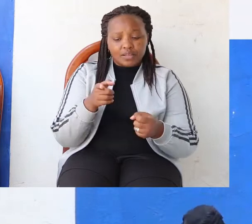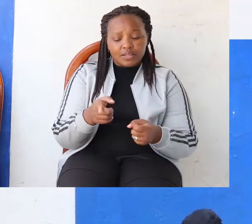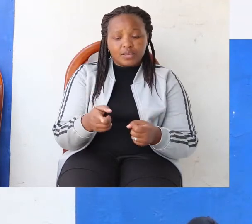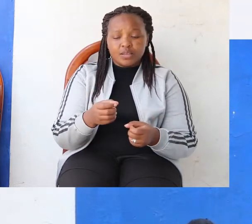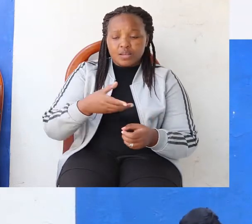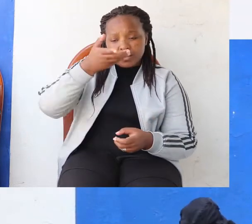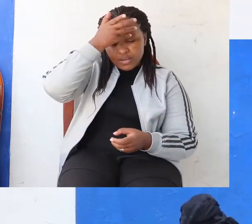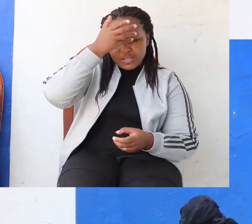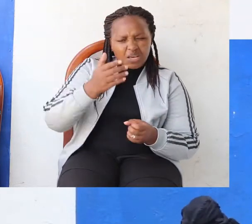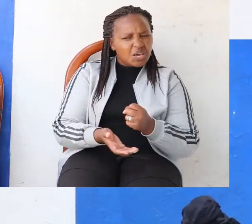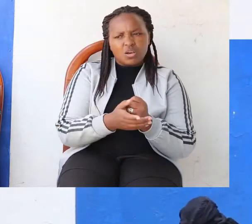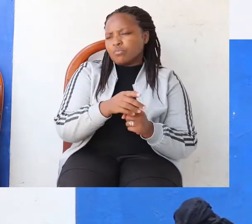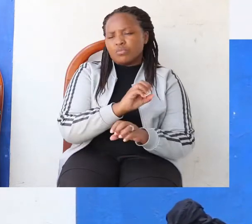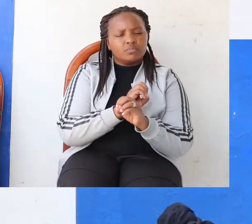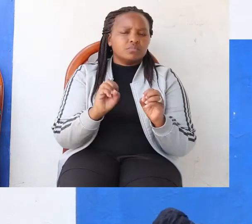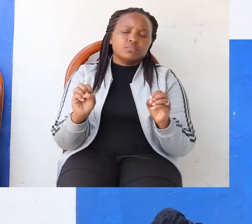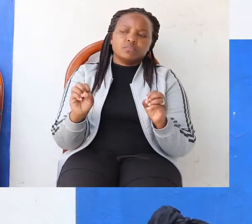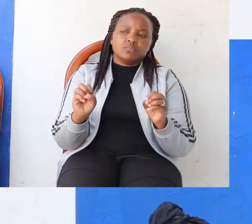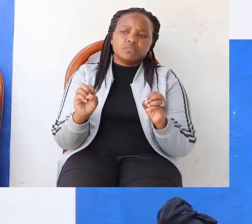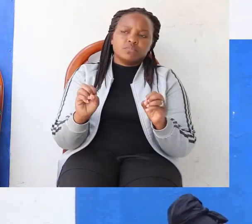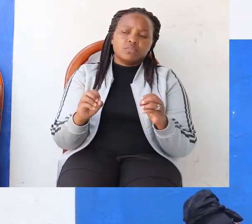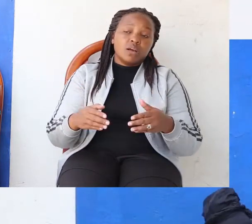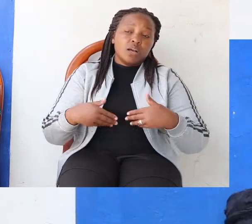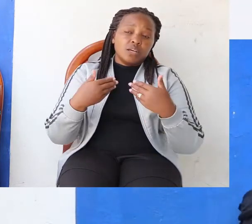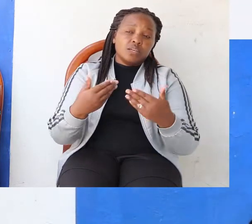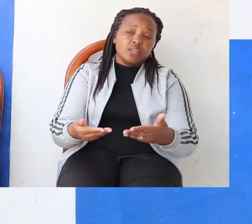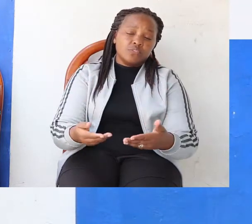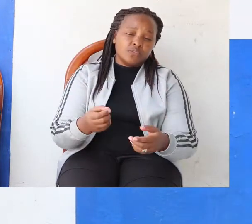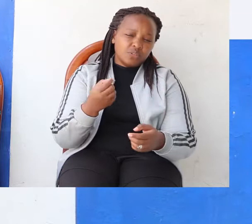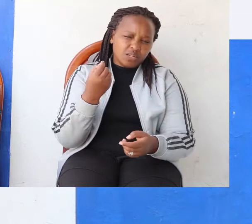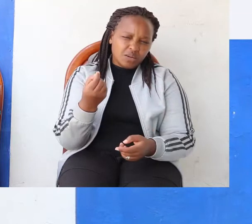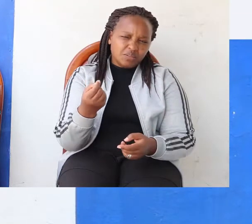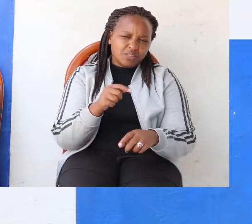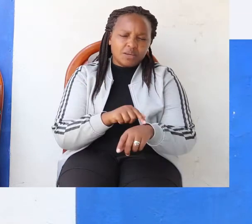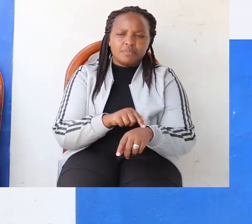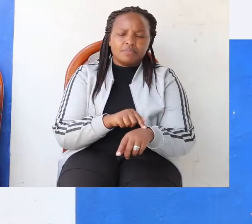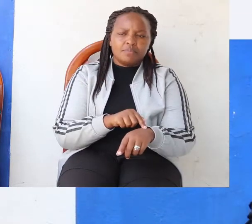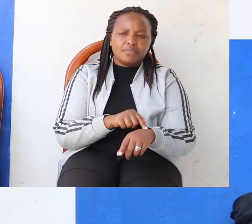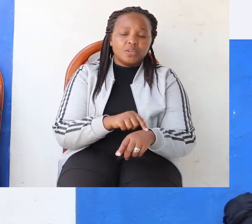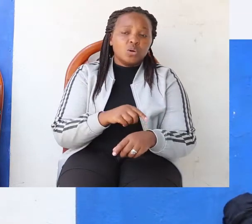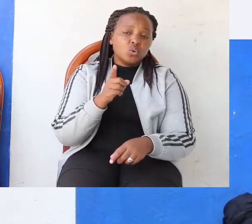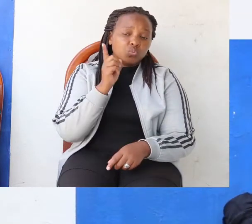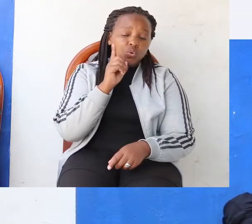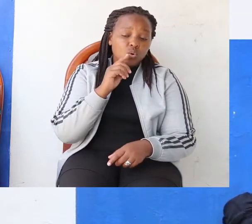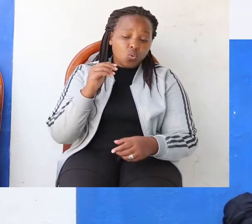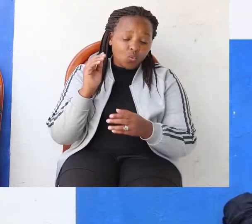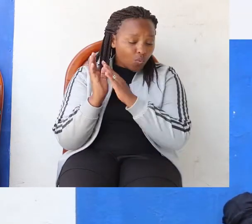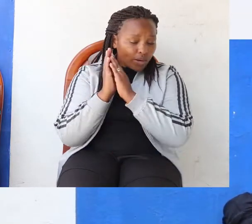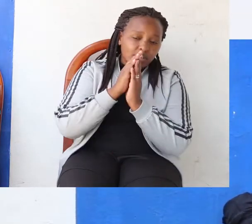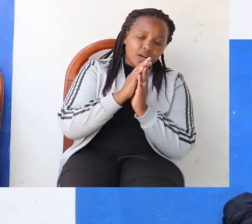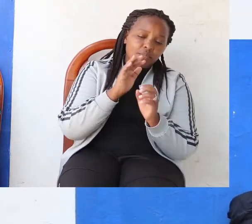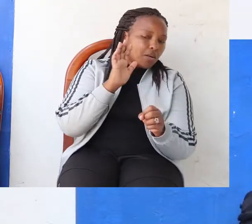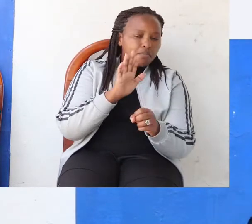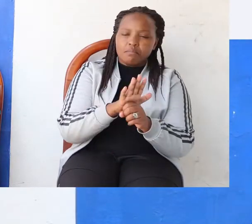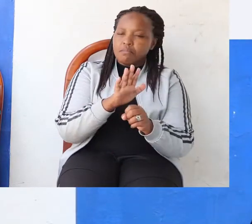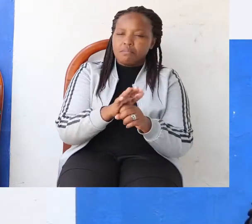pombe haikusaidi. Itakupatia relief ya muda kidogo, alafu kesho ukiamka, shida zako